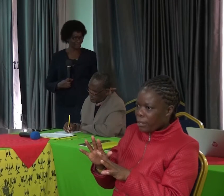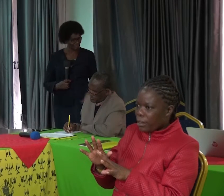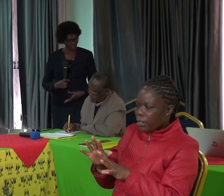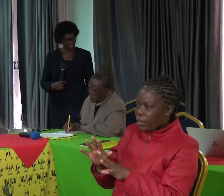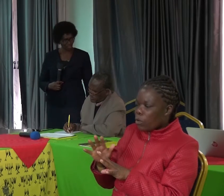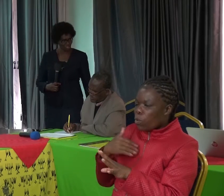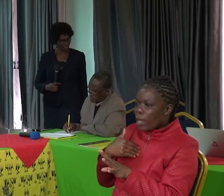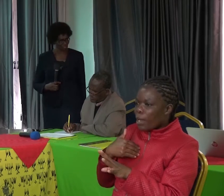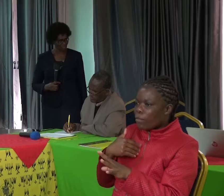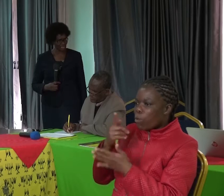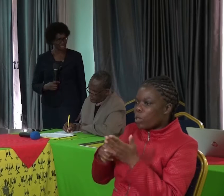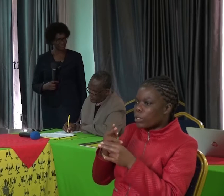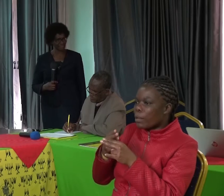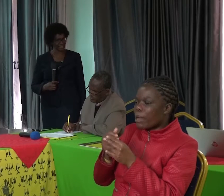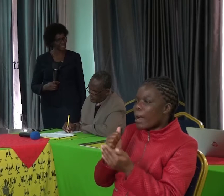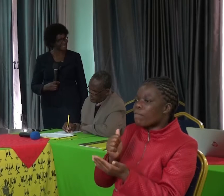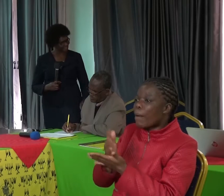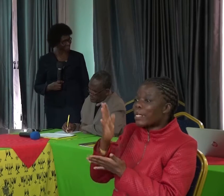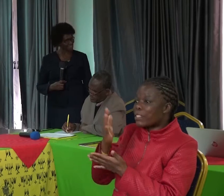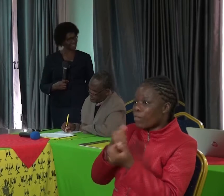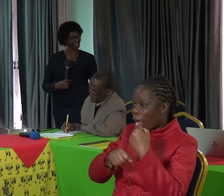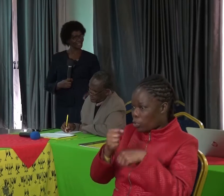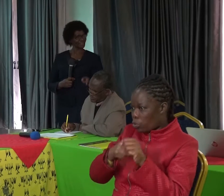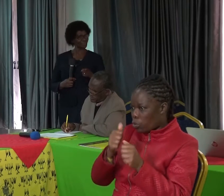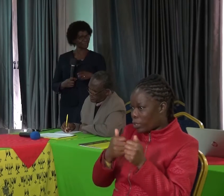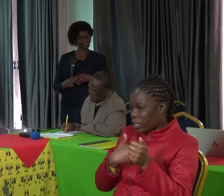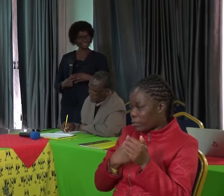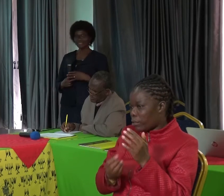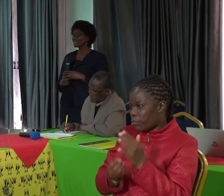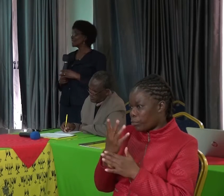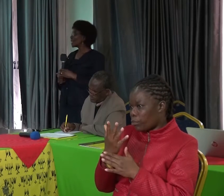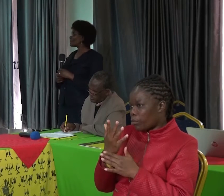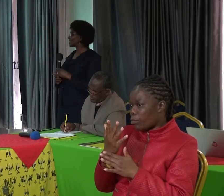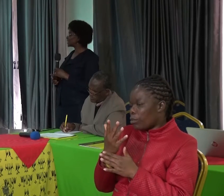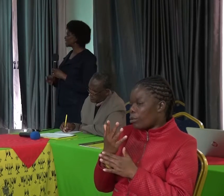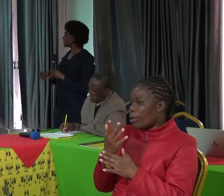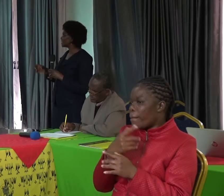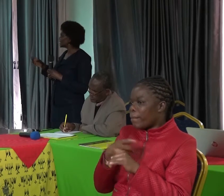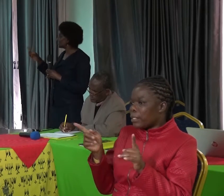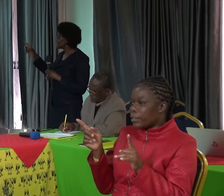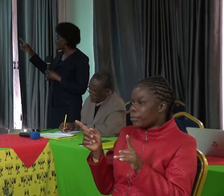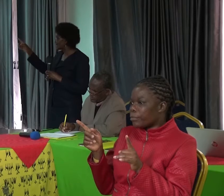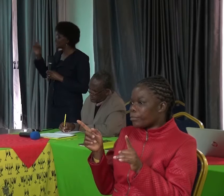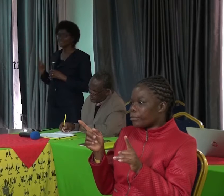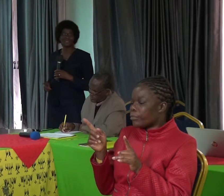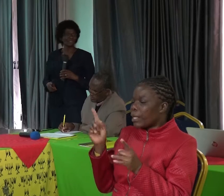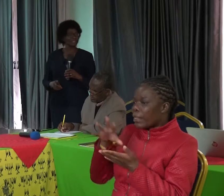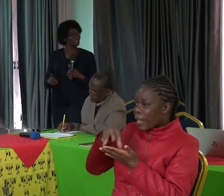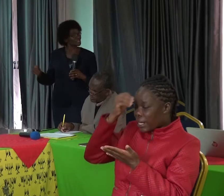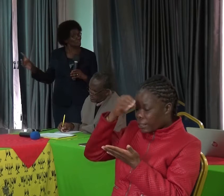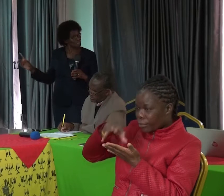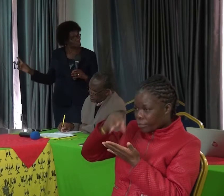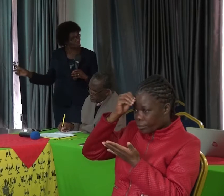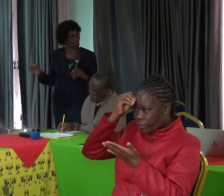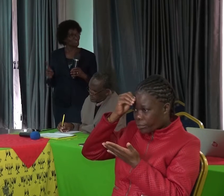is affirmative action which has been entrenched in the process, but this learning in